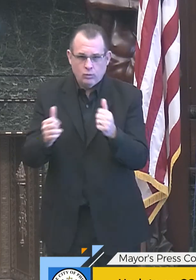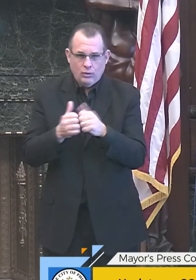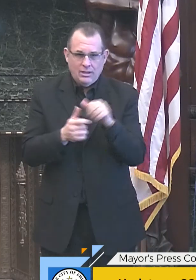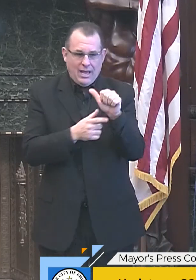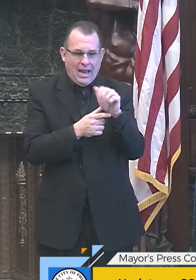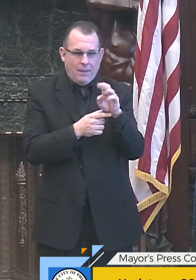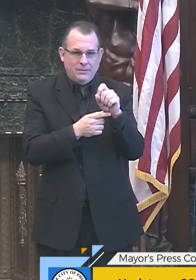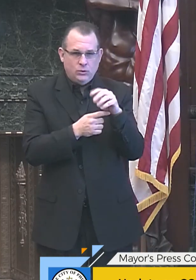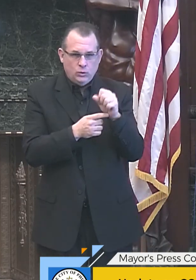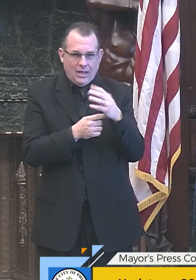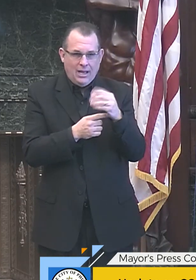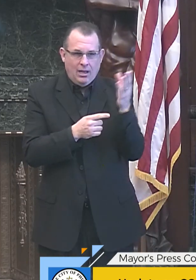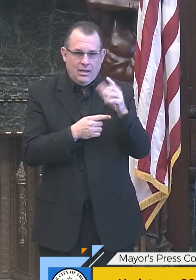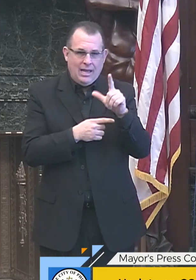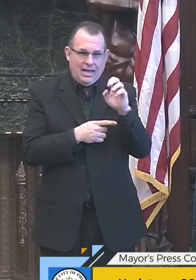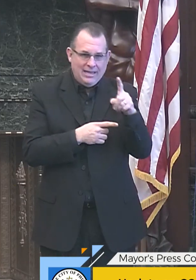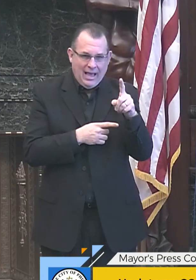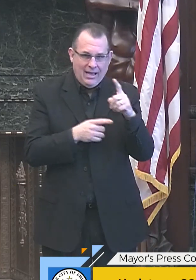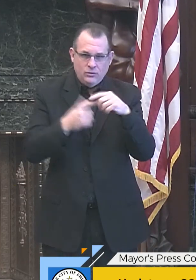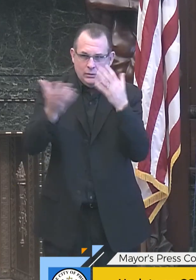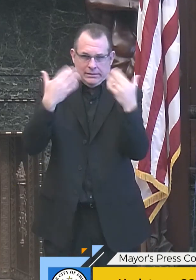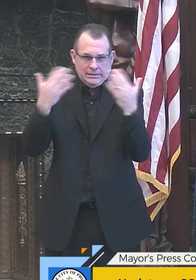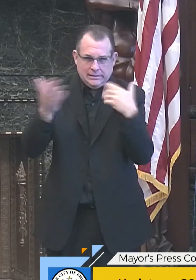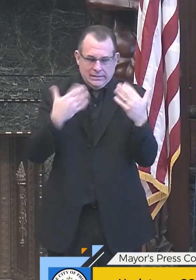abatement. Thank you.